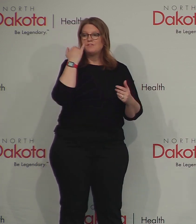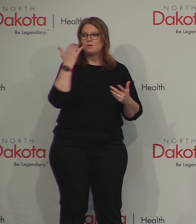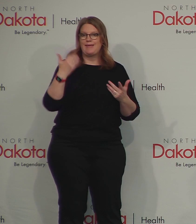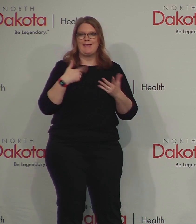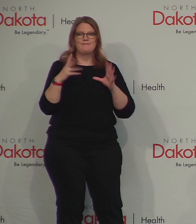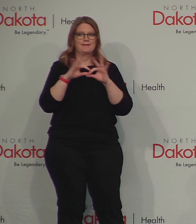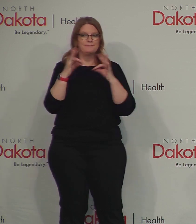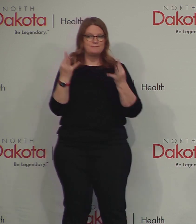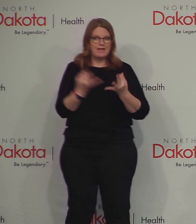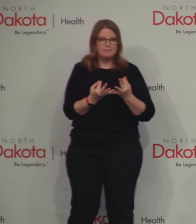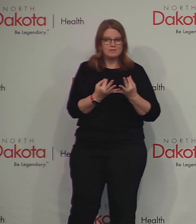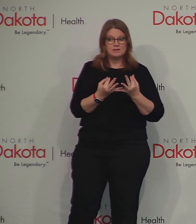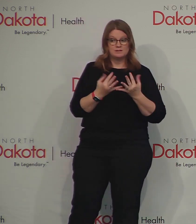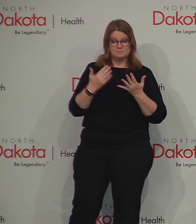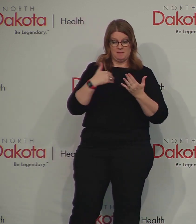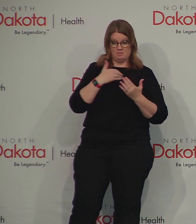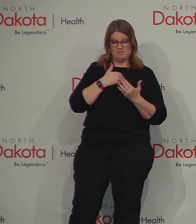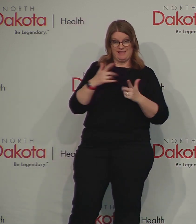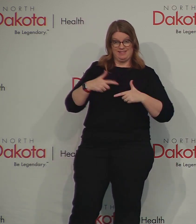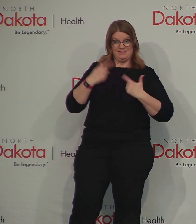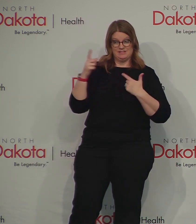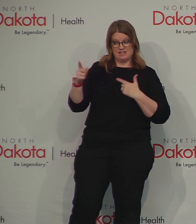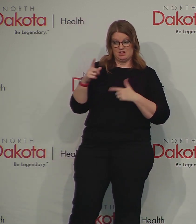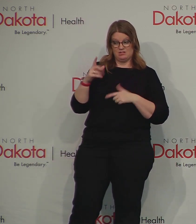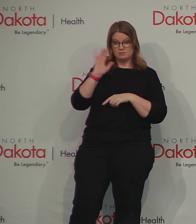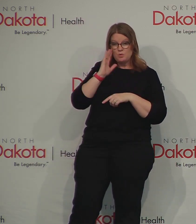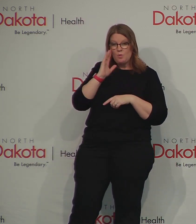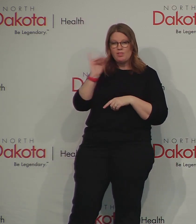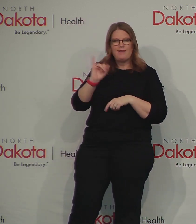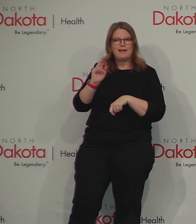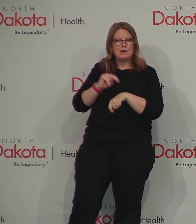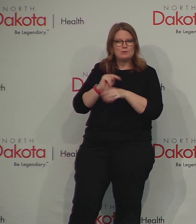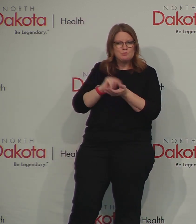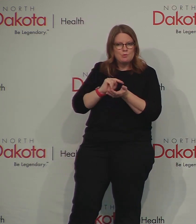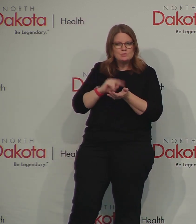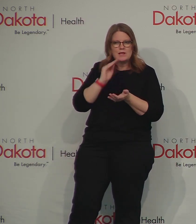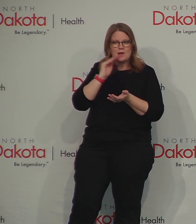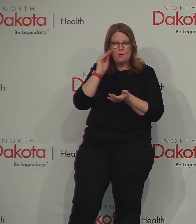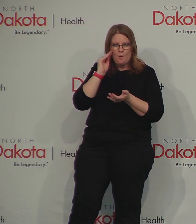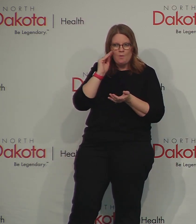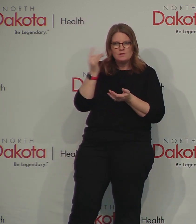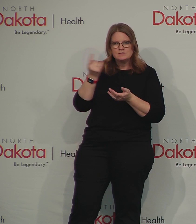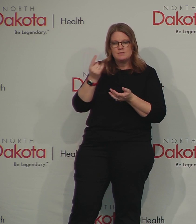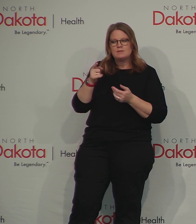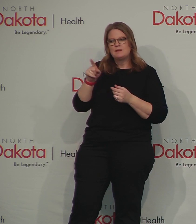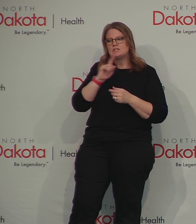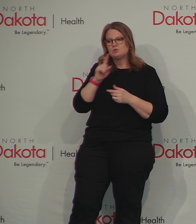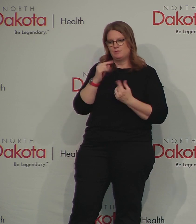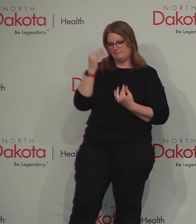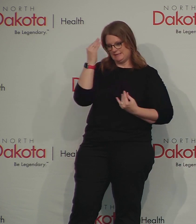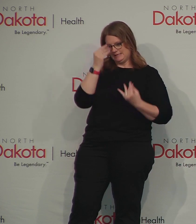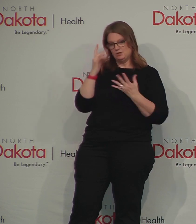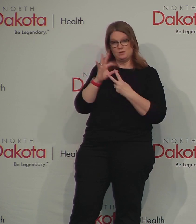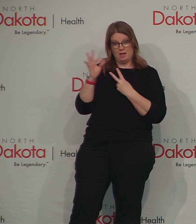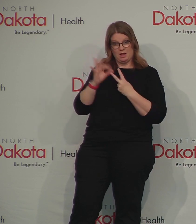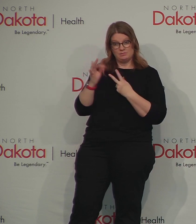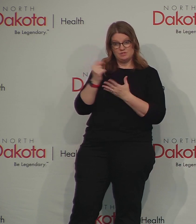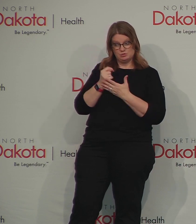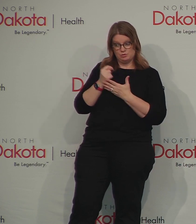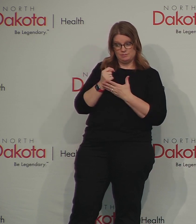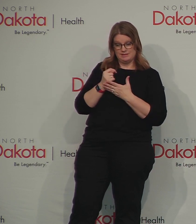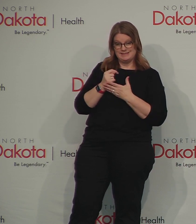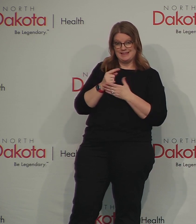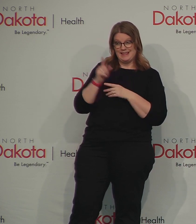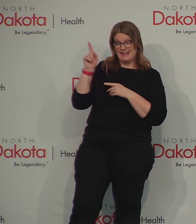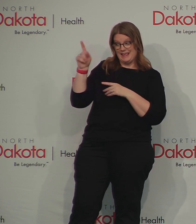family member who resides in a long-term care facility, make sure they have considered the options for treatment in and out of the